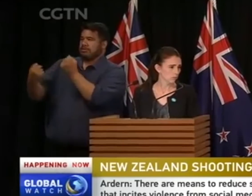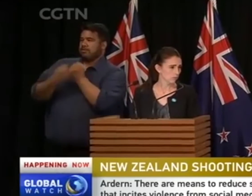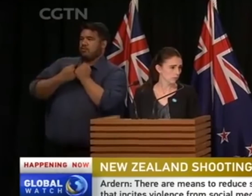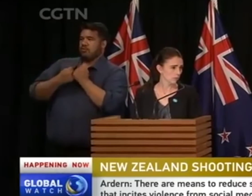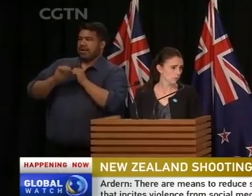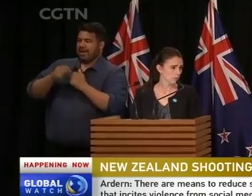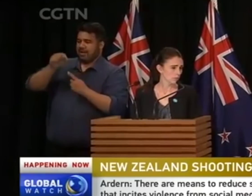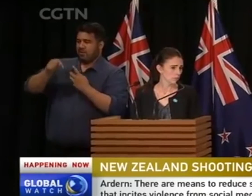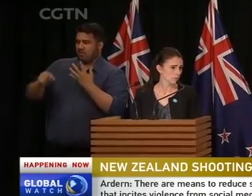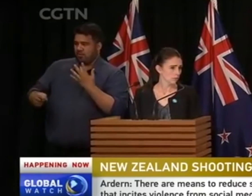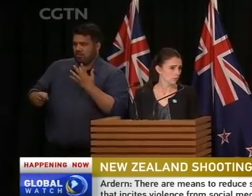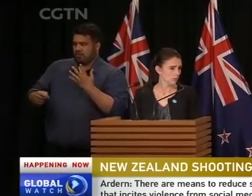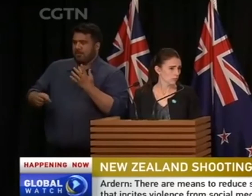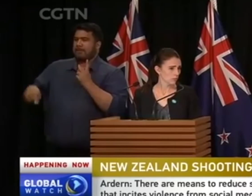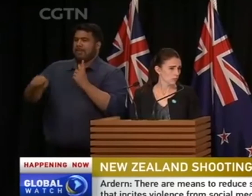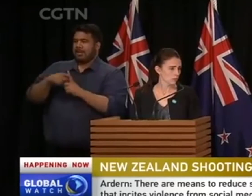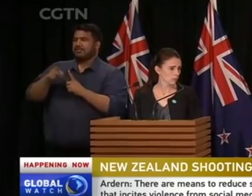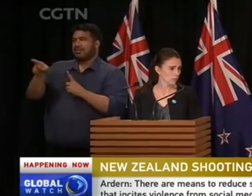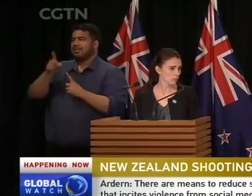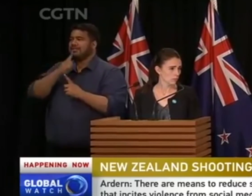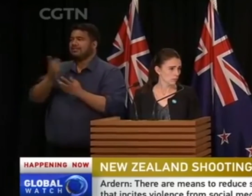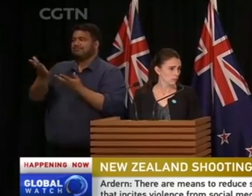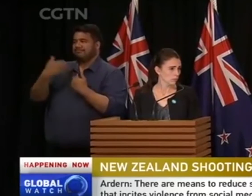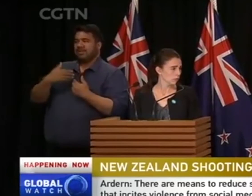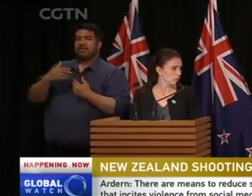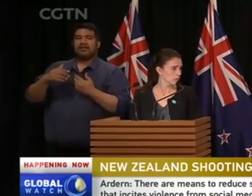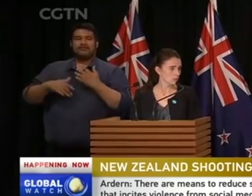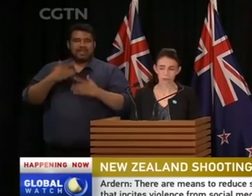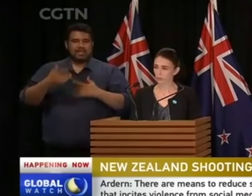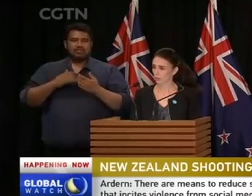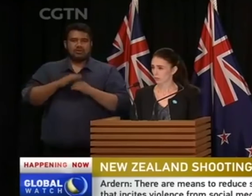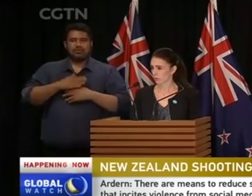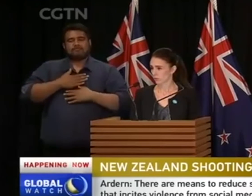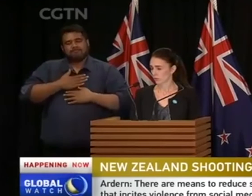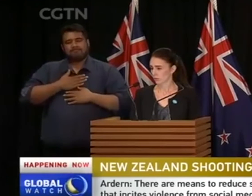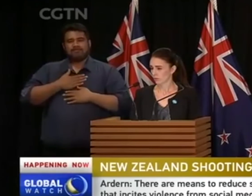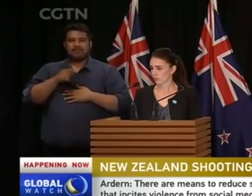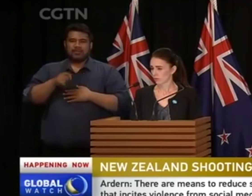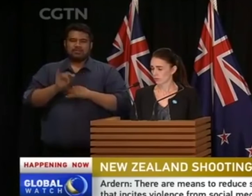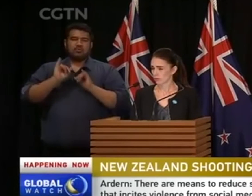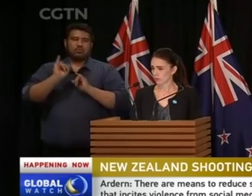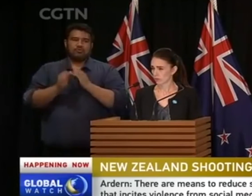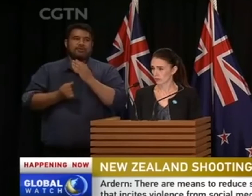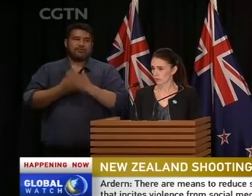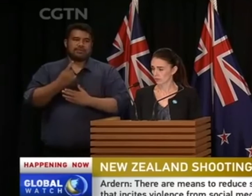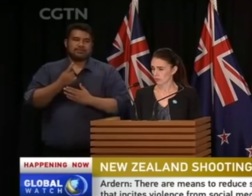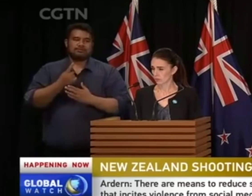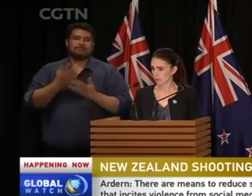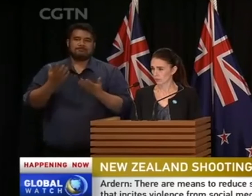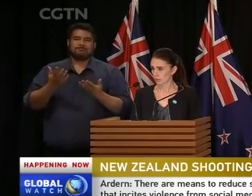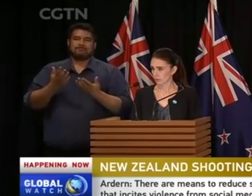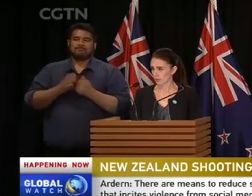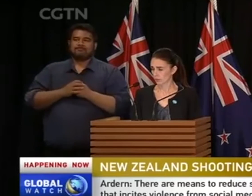could, alongside their feelings of sincere condolences about the tragedy that's happened and the